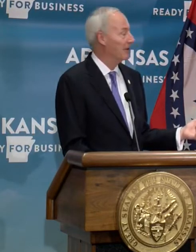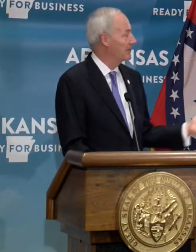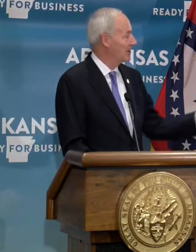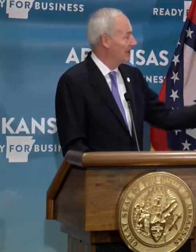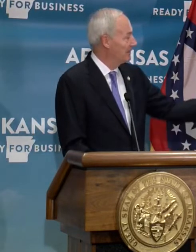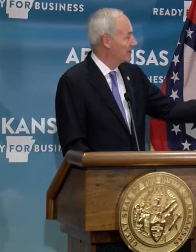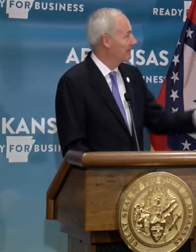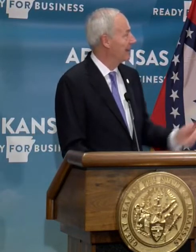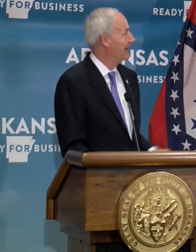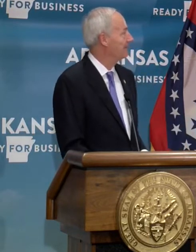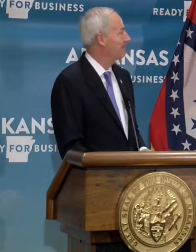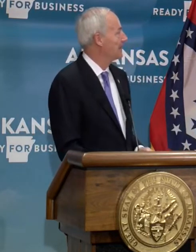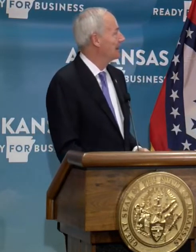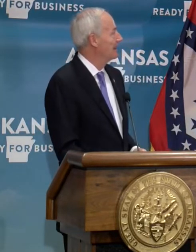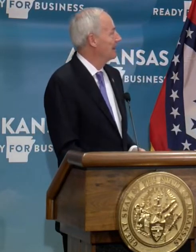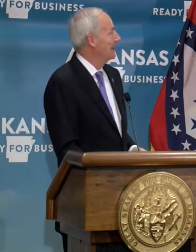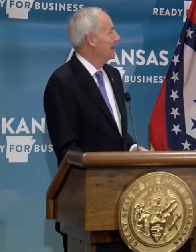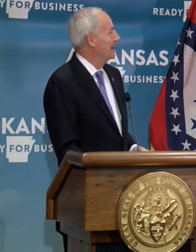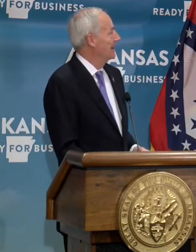did a great job, and it's flat.